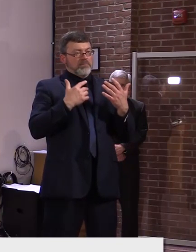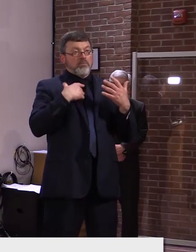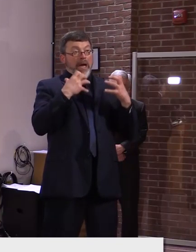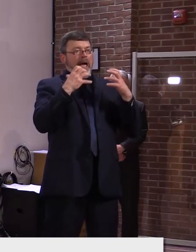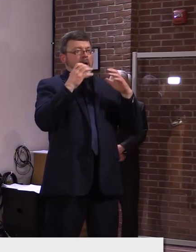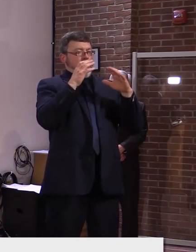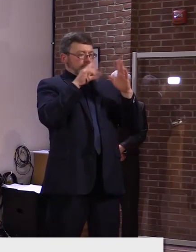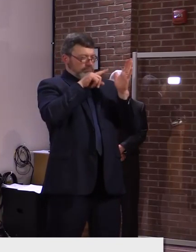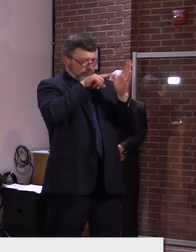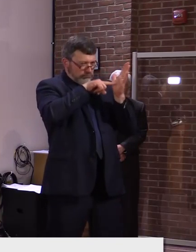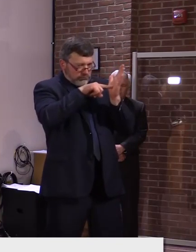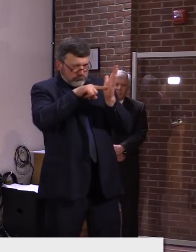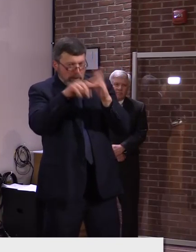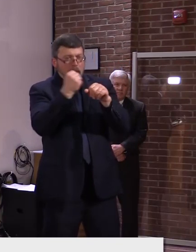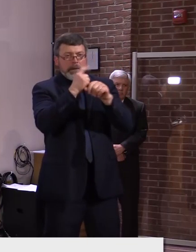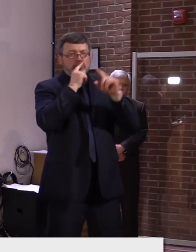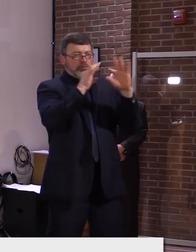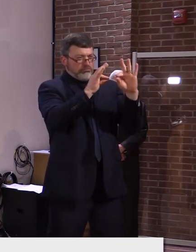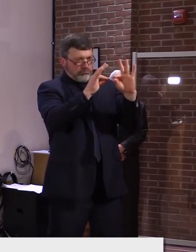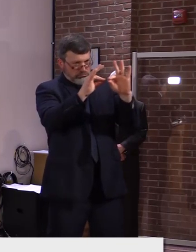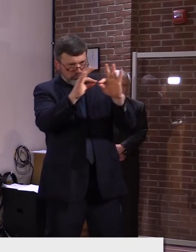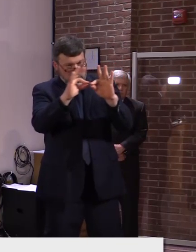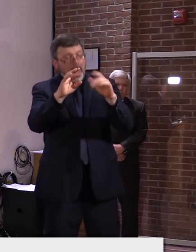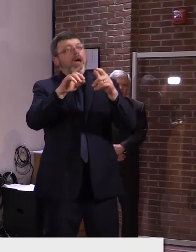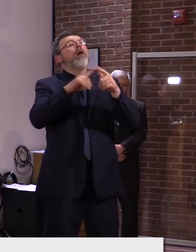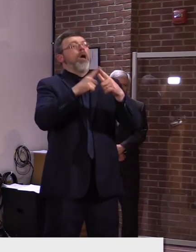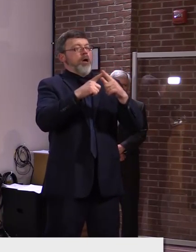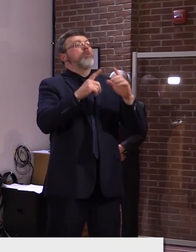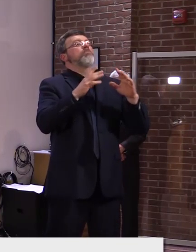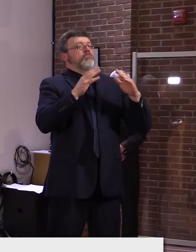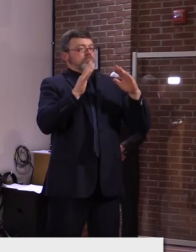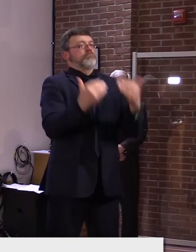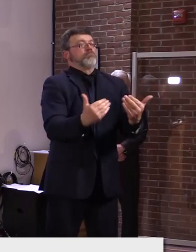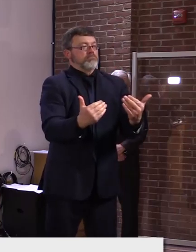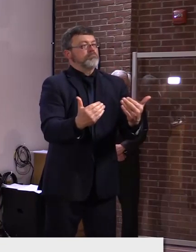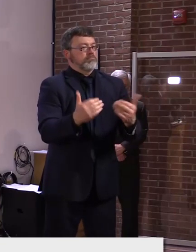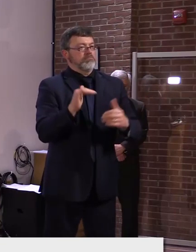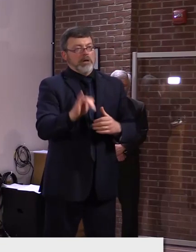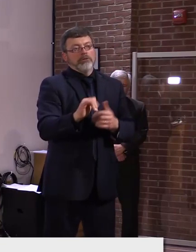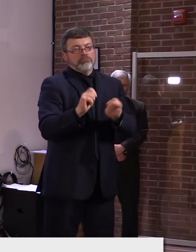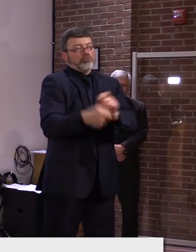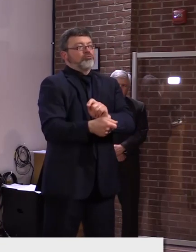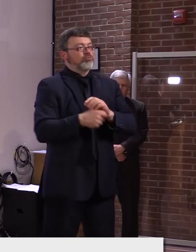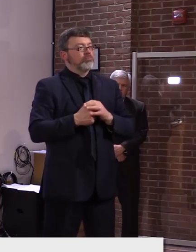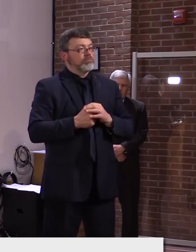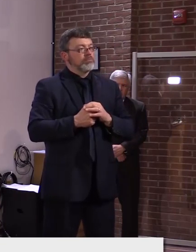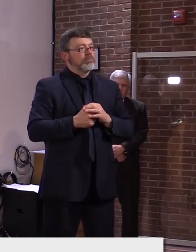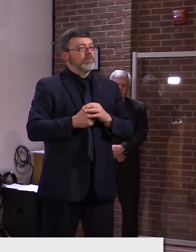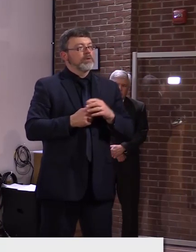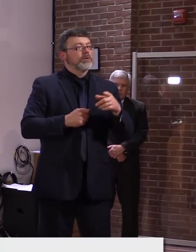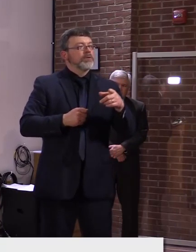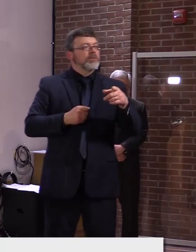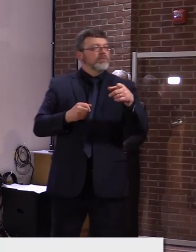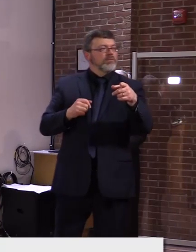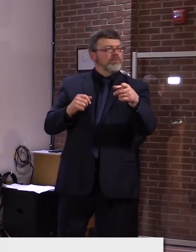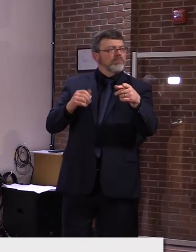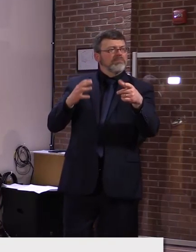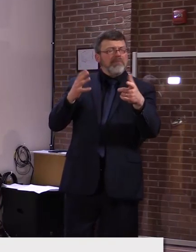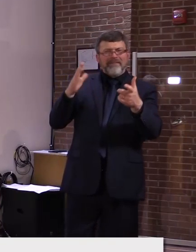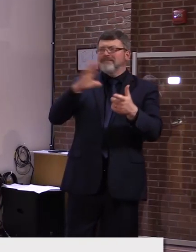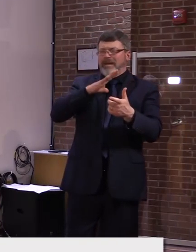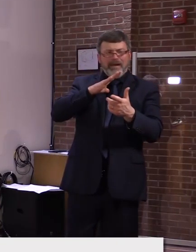what we set out to do 3 years ago. From your view, I mean, what else needs to be done? What investments need to be made, or what programs need to be created?